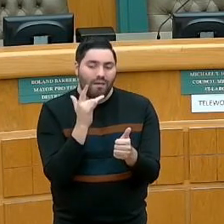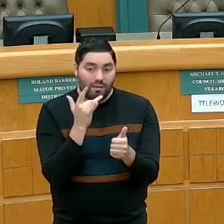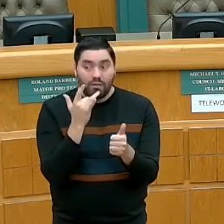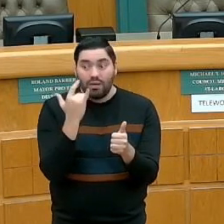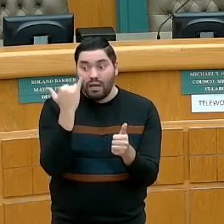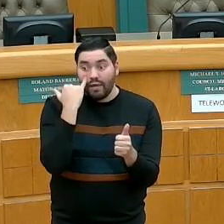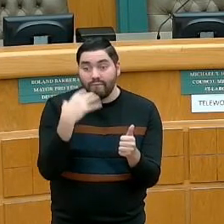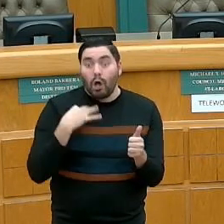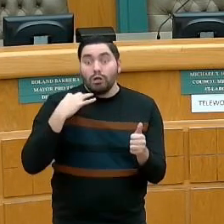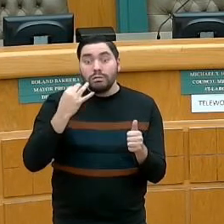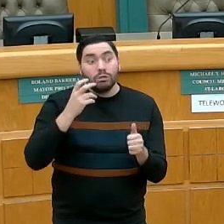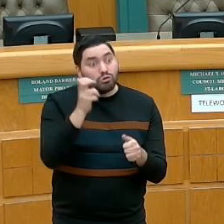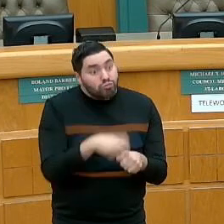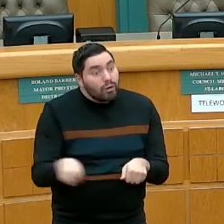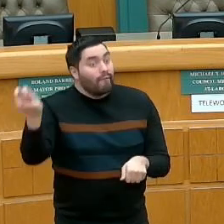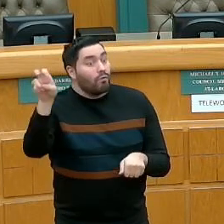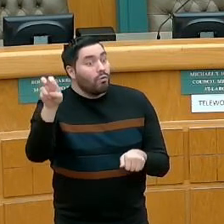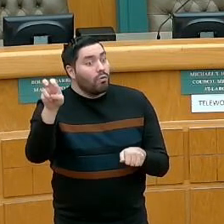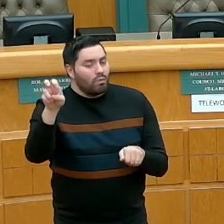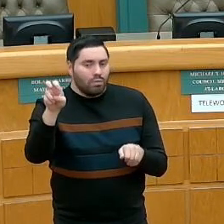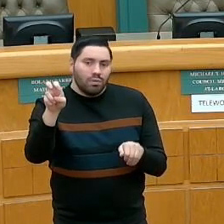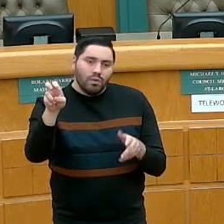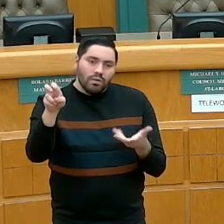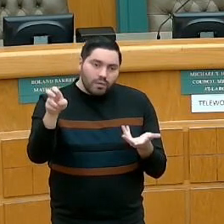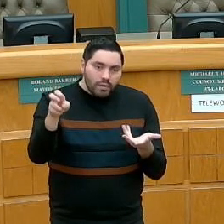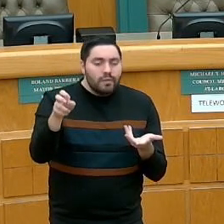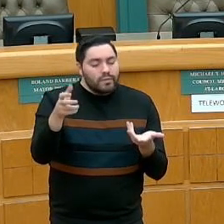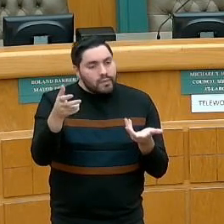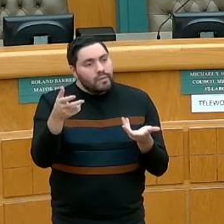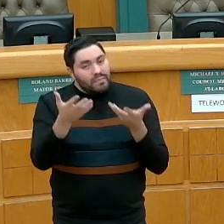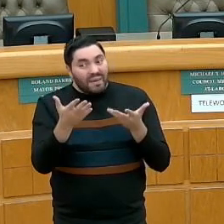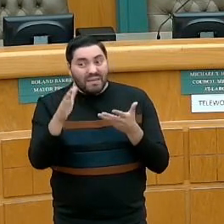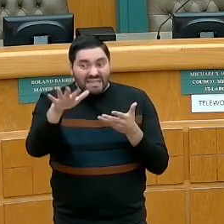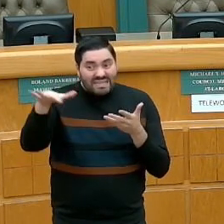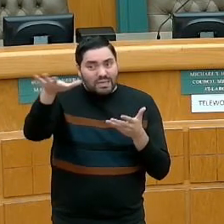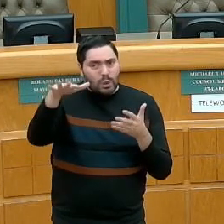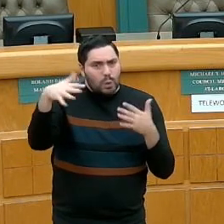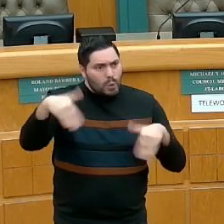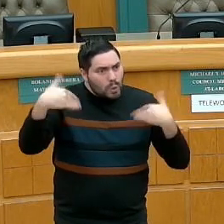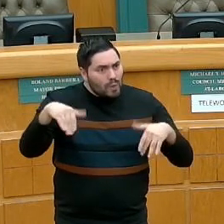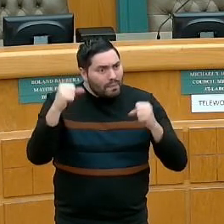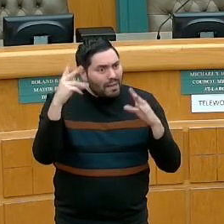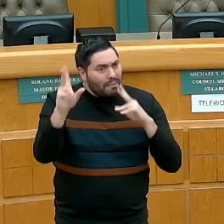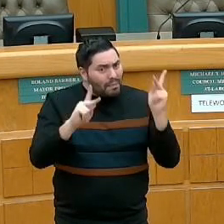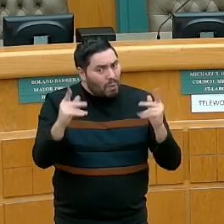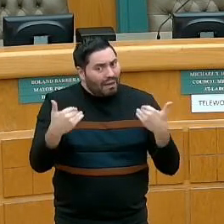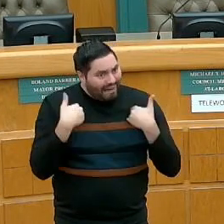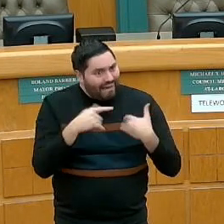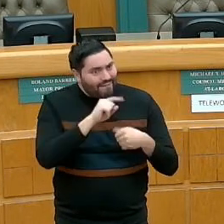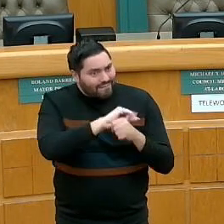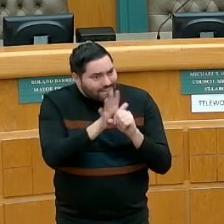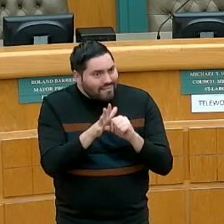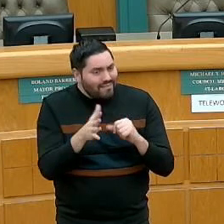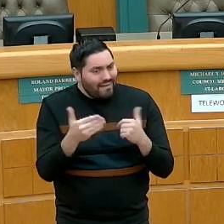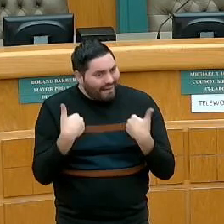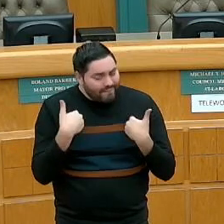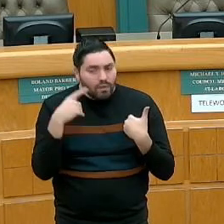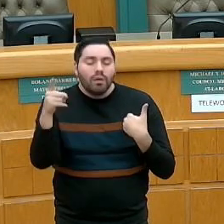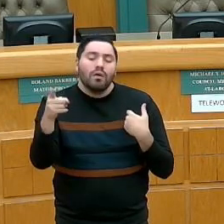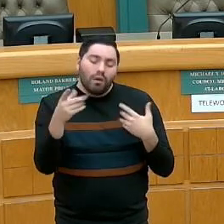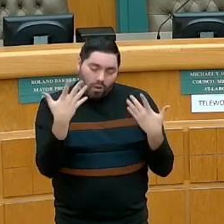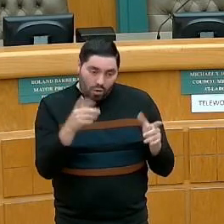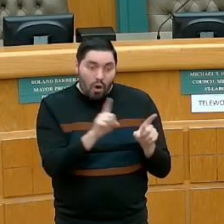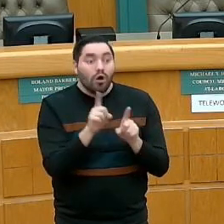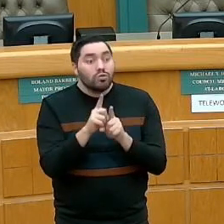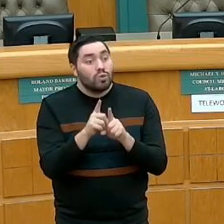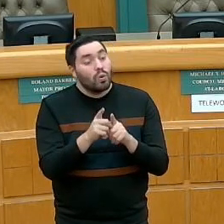to travel somewhere that is an issue, an area that may have high cases. We've increased cleaning protocols at